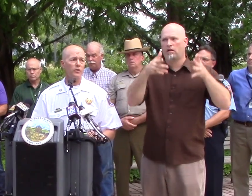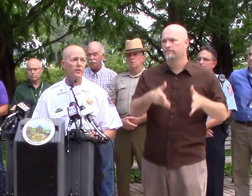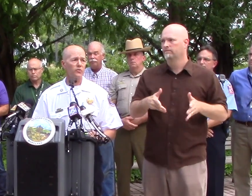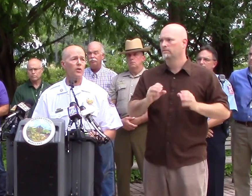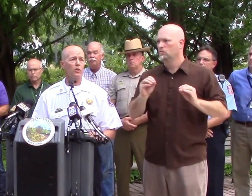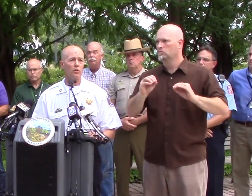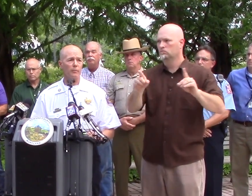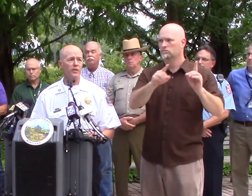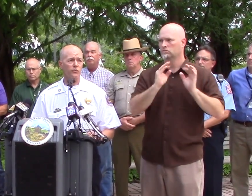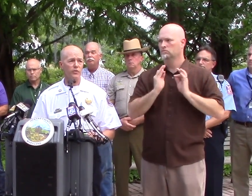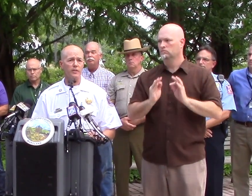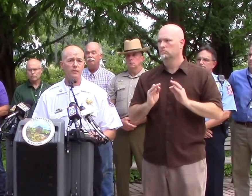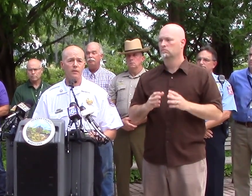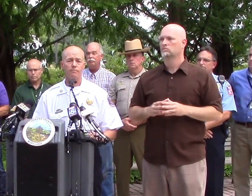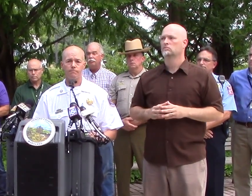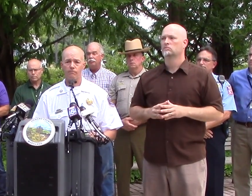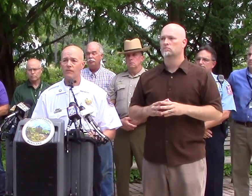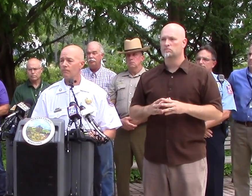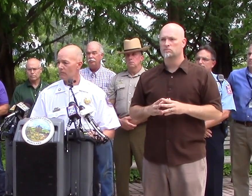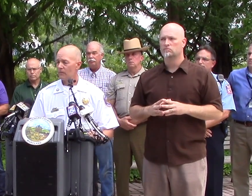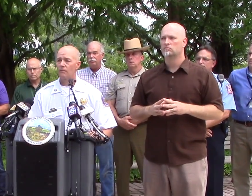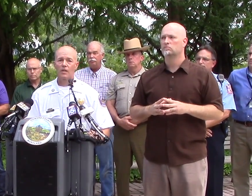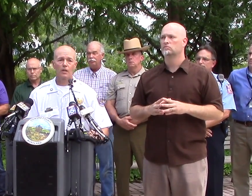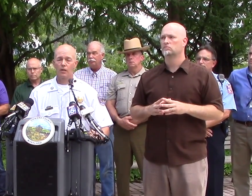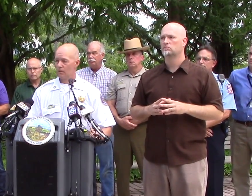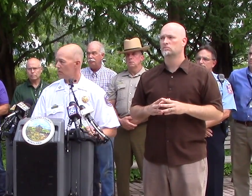of the buildings along Main Street.